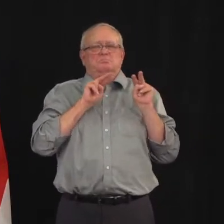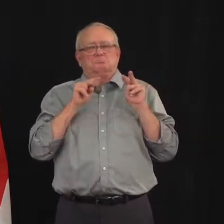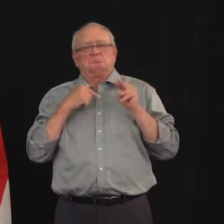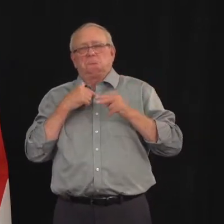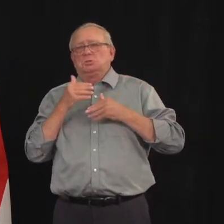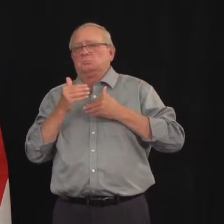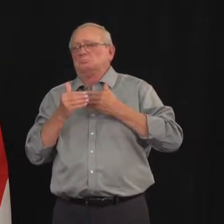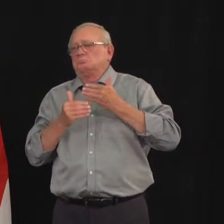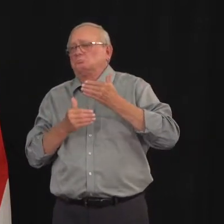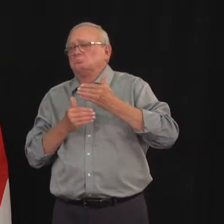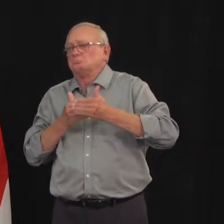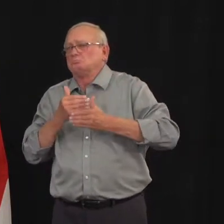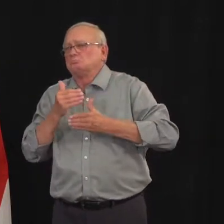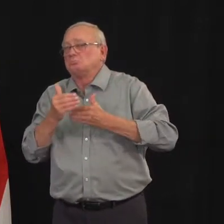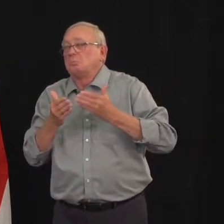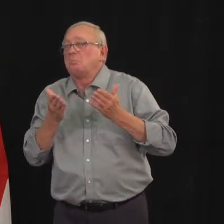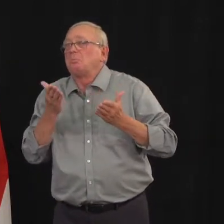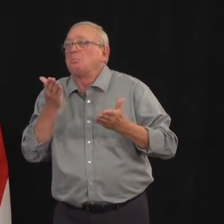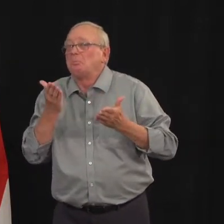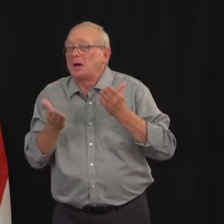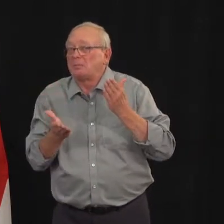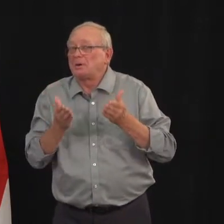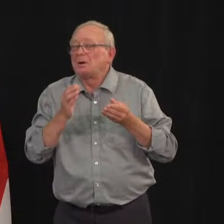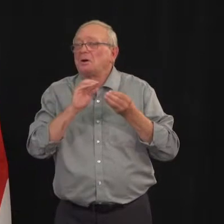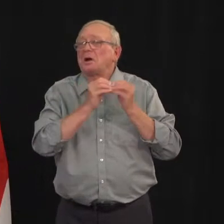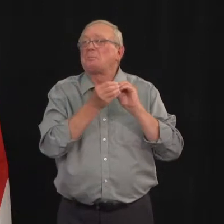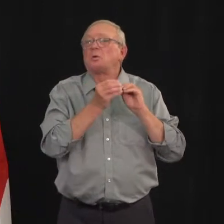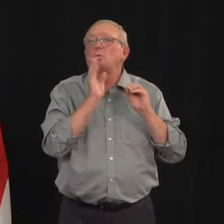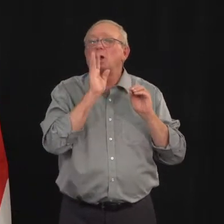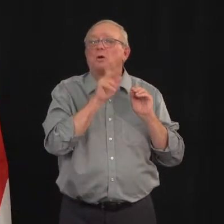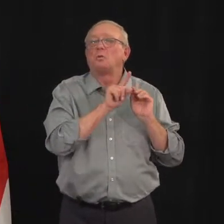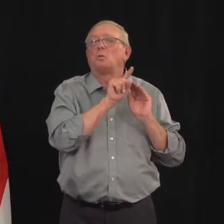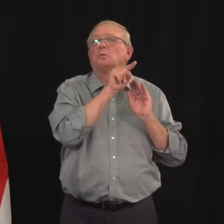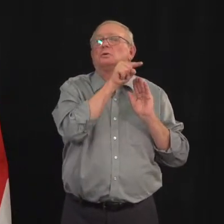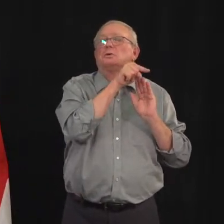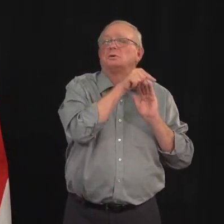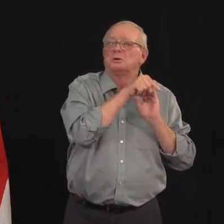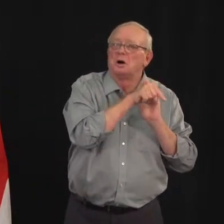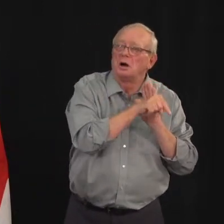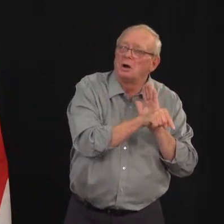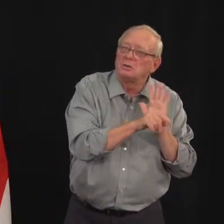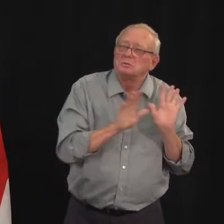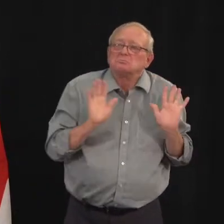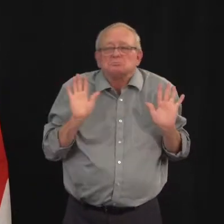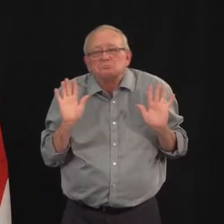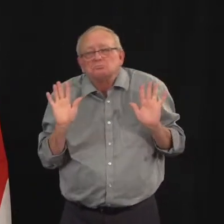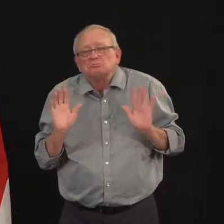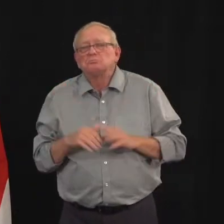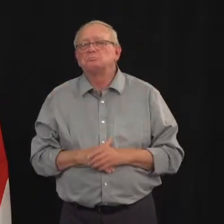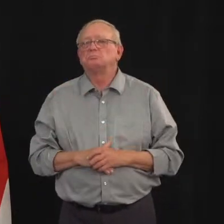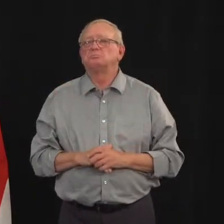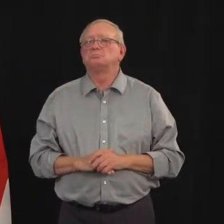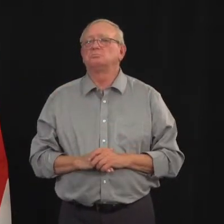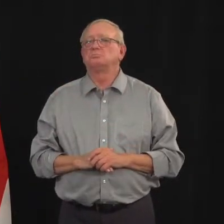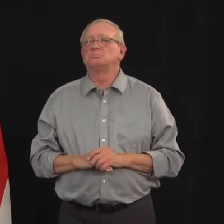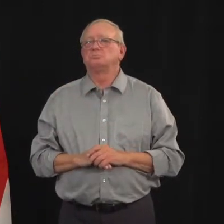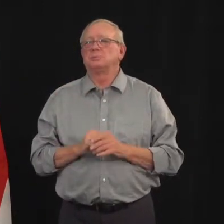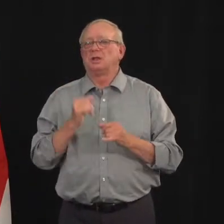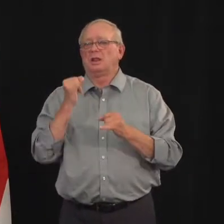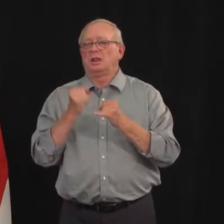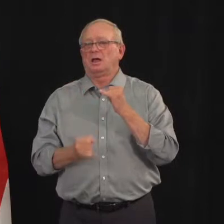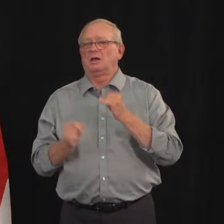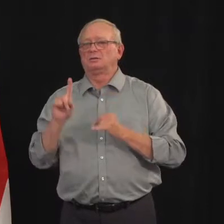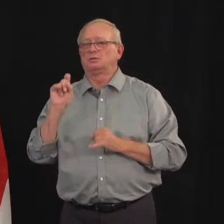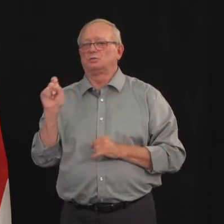tide. All right, operator, can you put through the final question, please? Final question is from Rick Bell with the Calgary Sun. Go ahead,